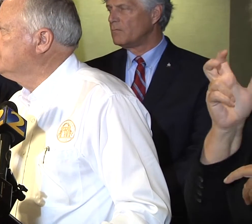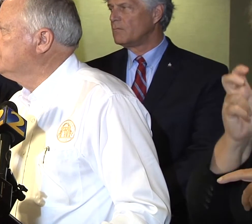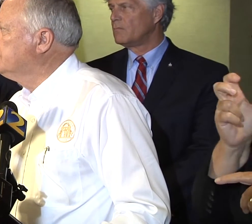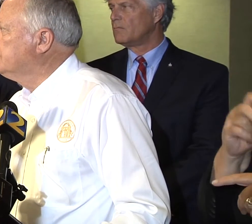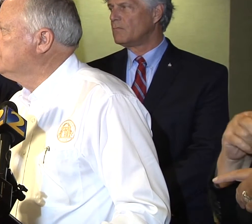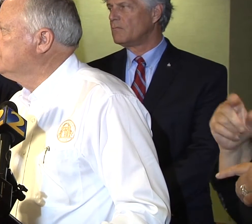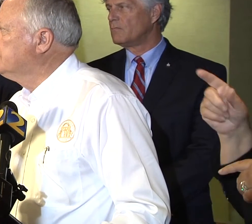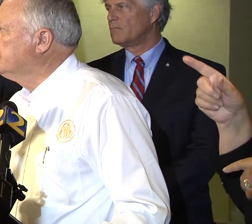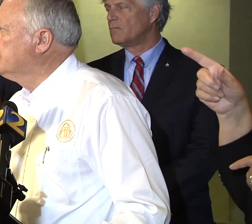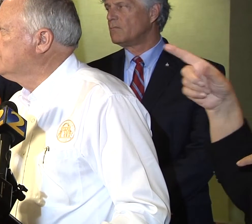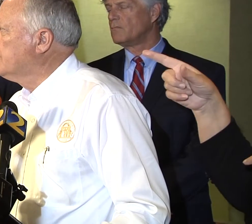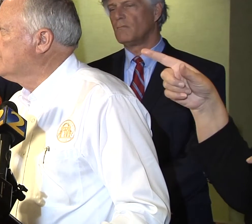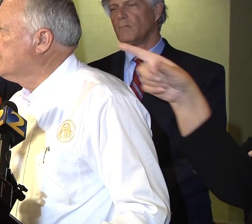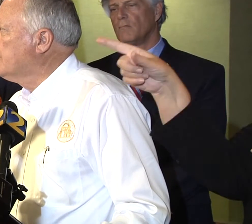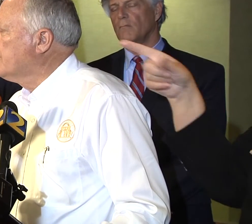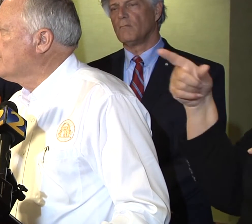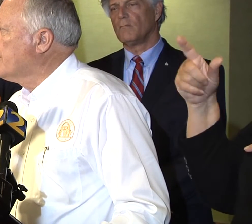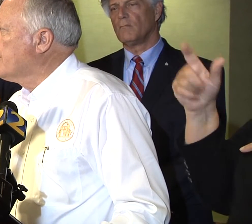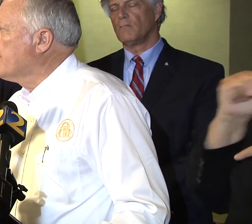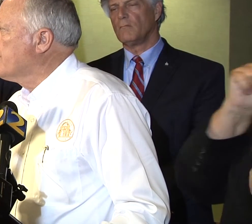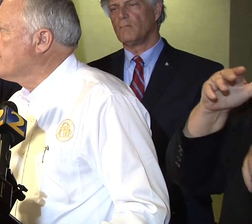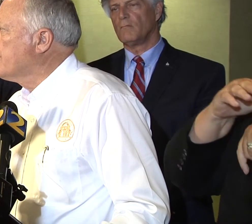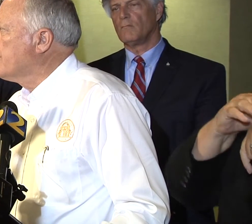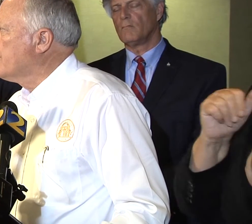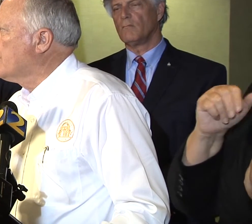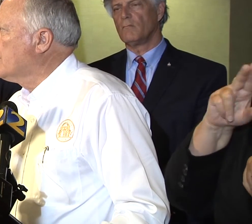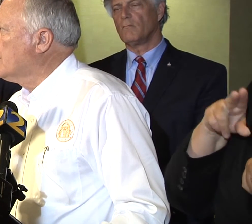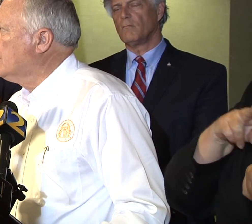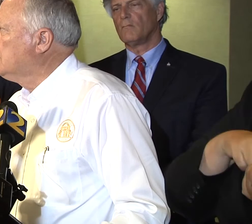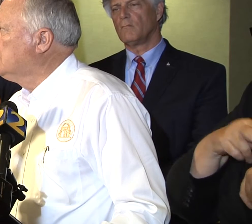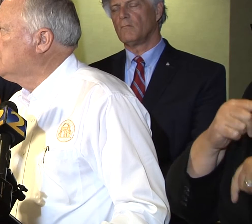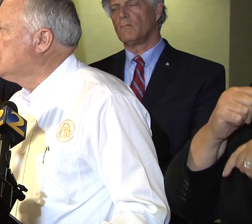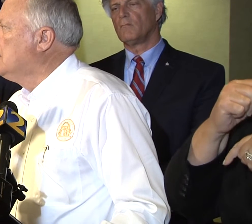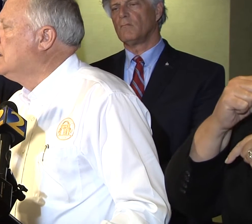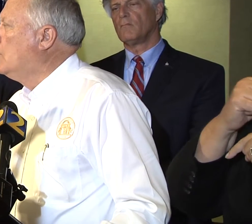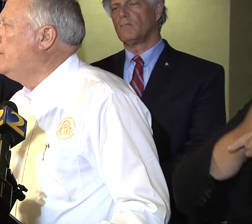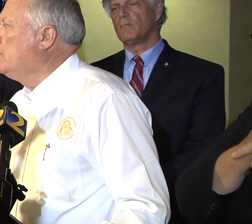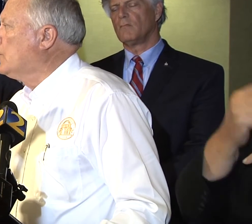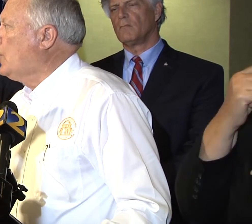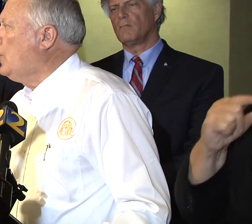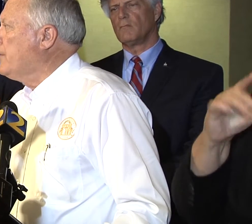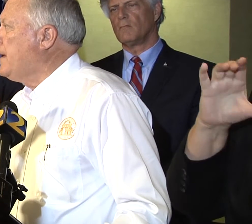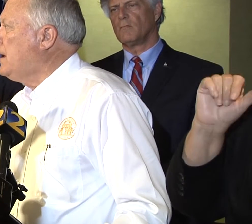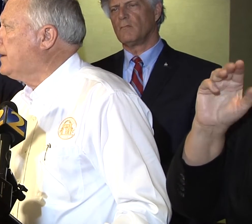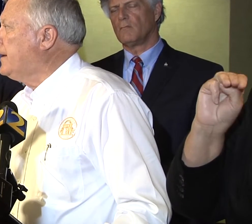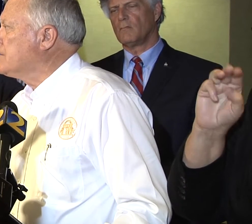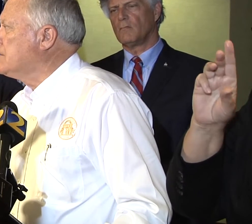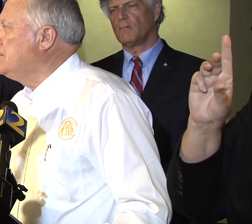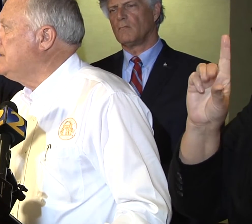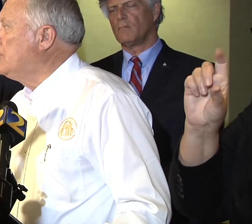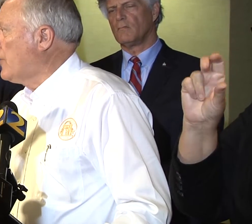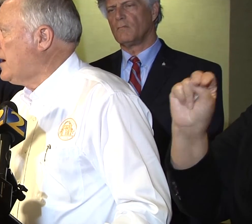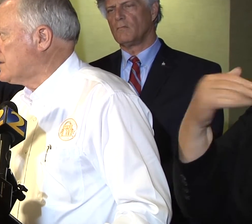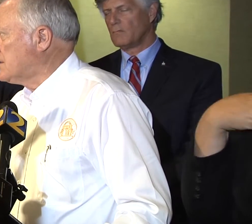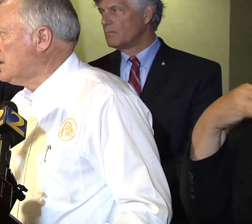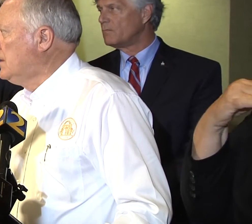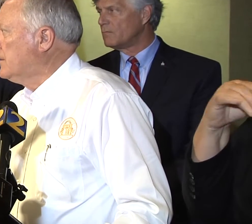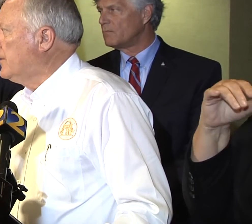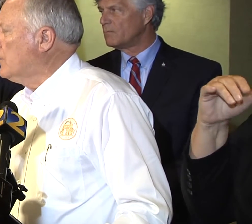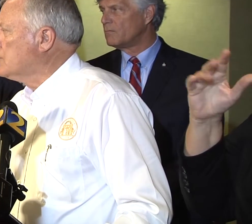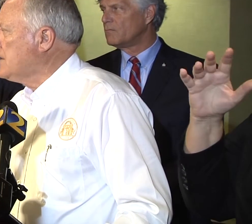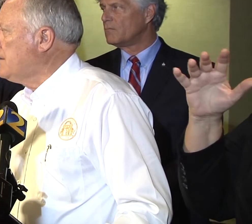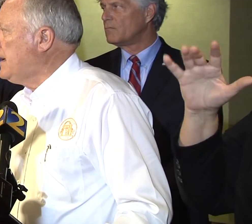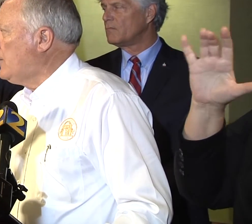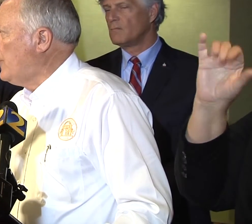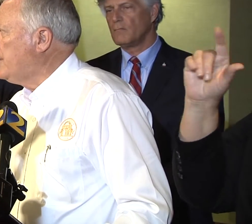Guard for Linn County or Camden or anything? They're going to have a level 4 come in right north of Jacksonville? We will call them out as the need arises.